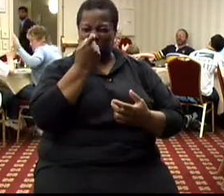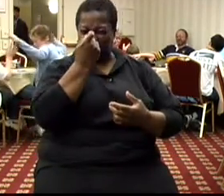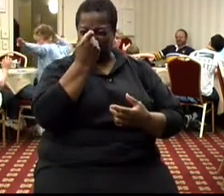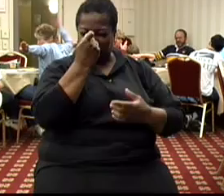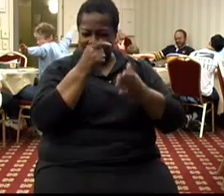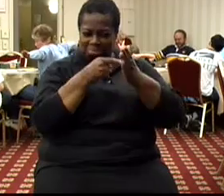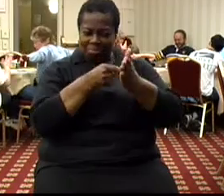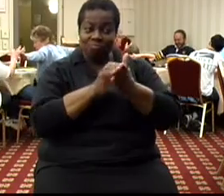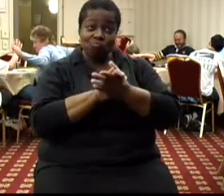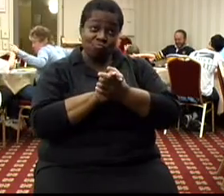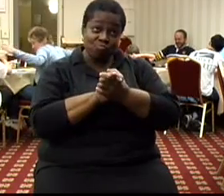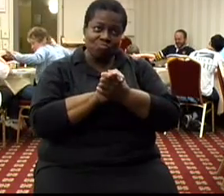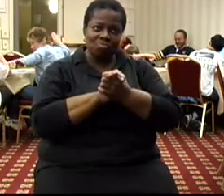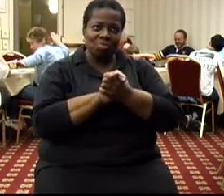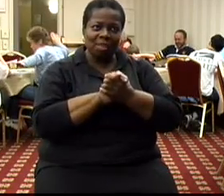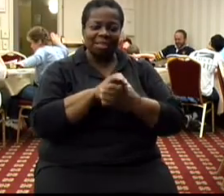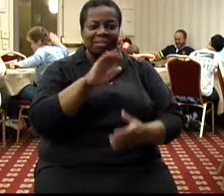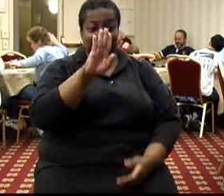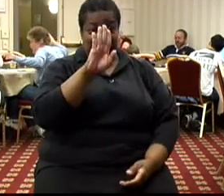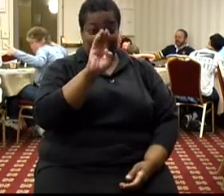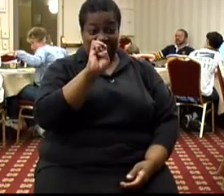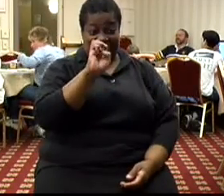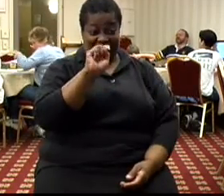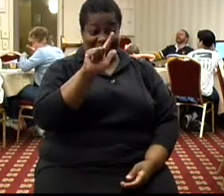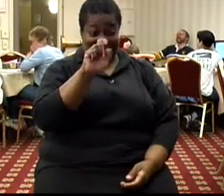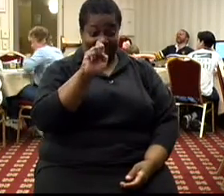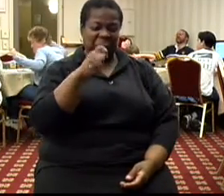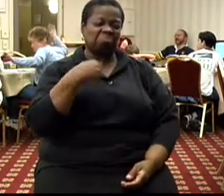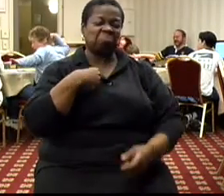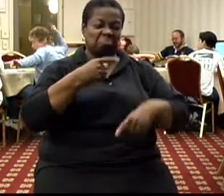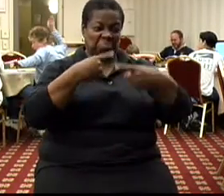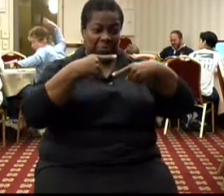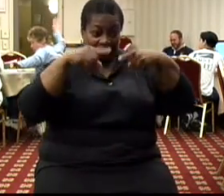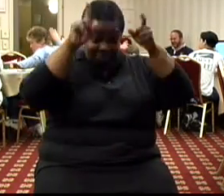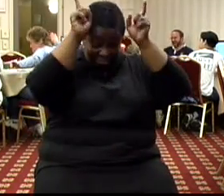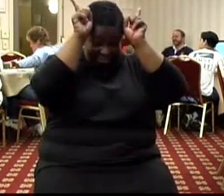I'll give you an example of a beetle. That's the sign I use for beetle.